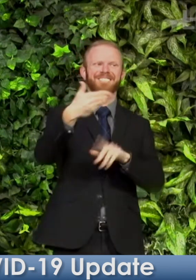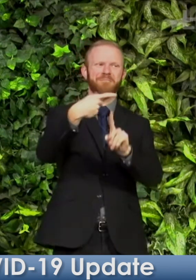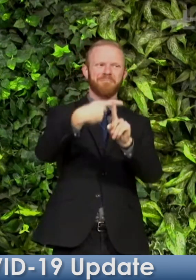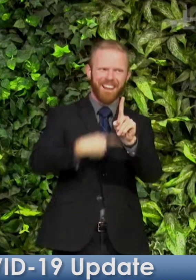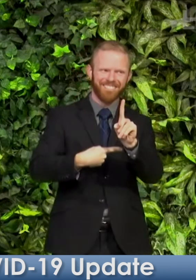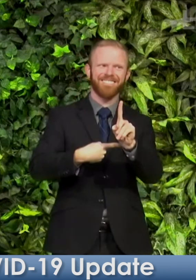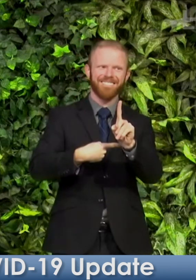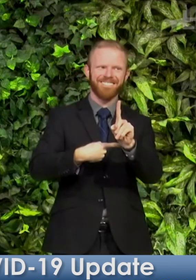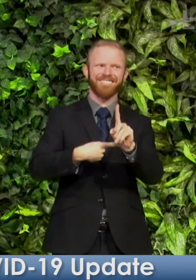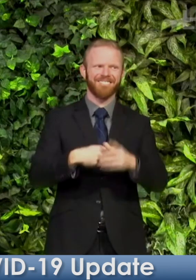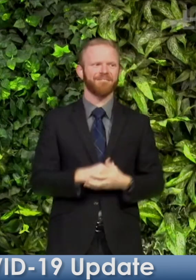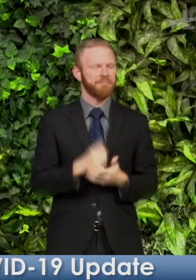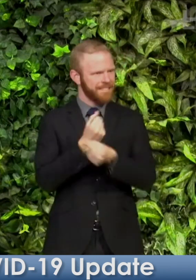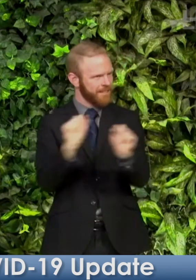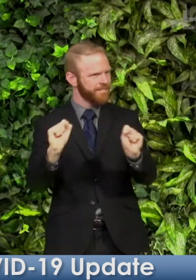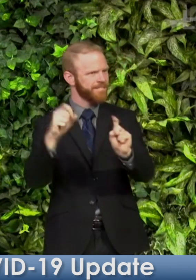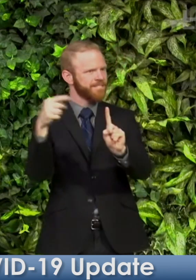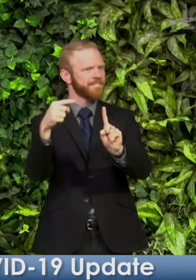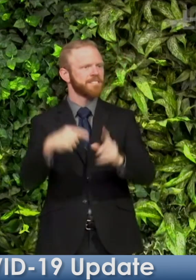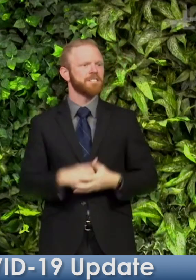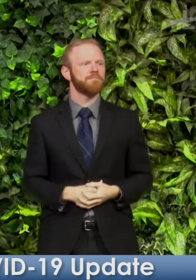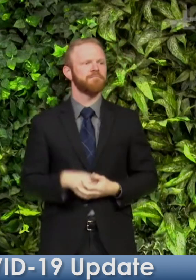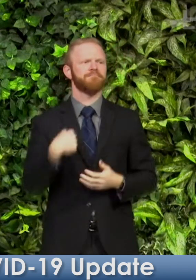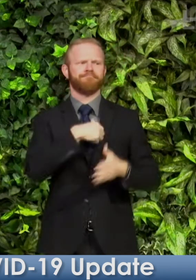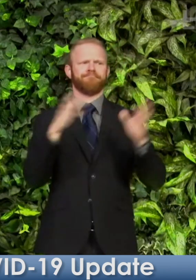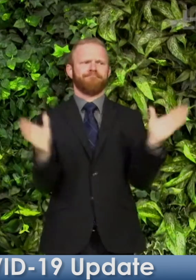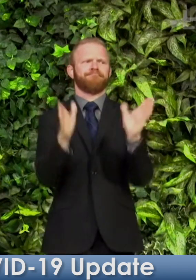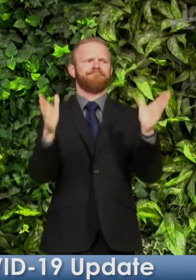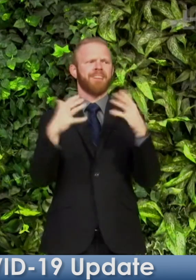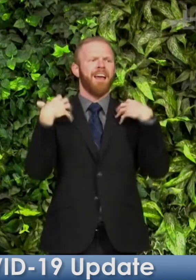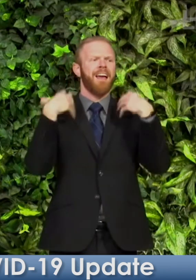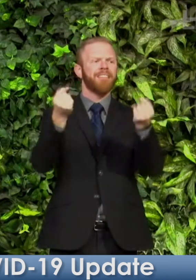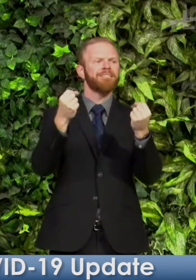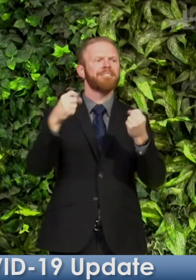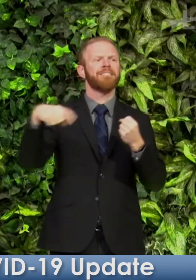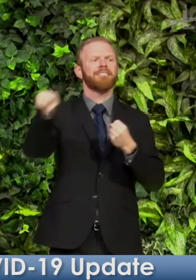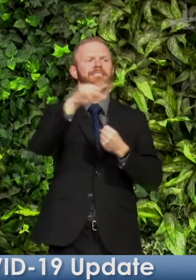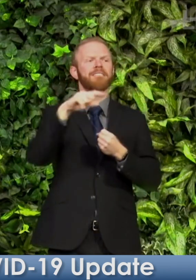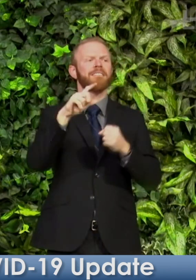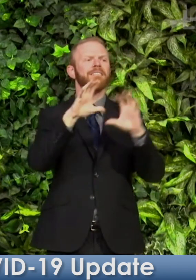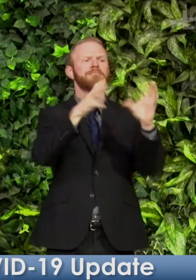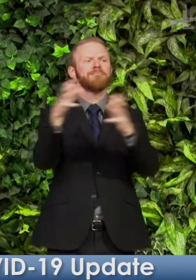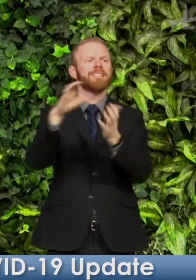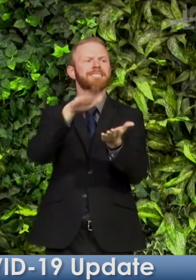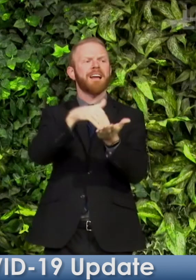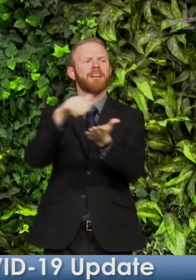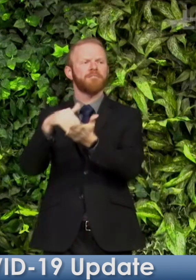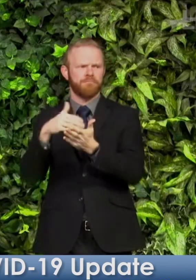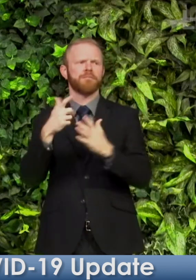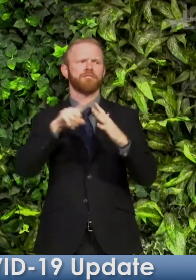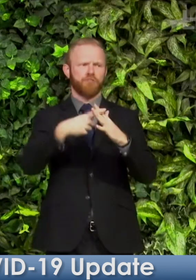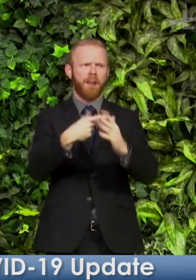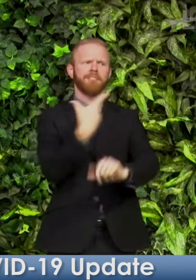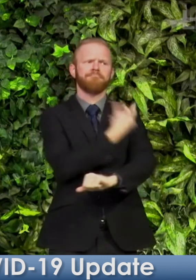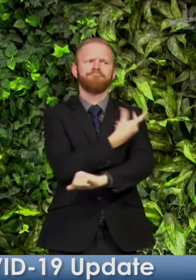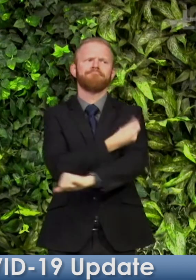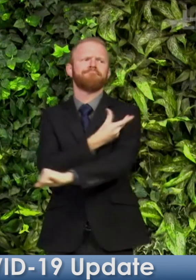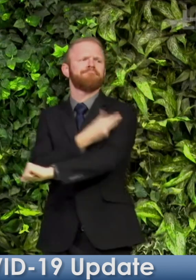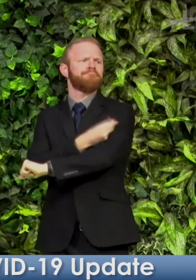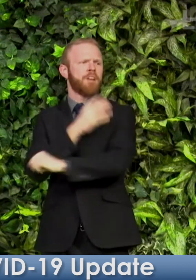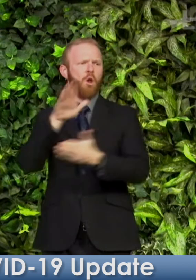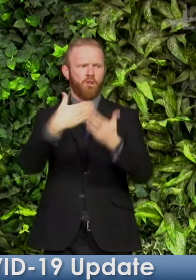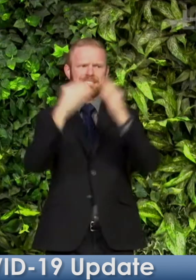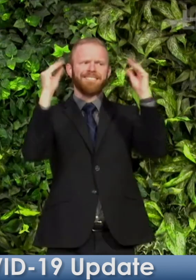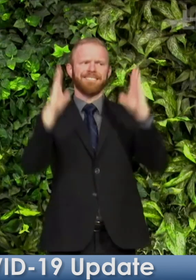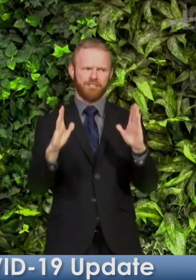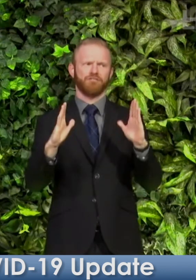have encouraged all health jurisdictions to begin vaccinating educators across the state. And of course, every single day,